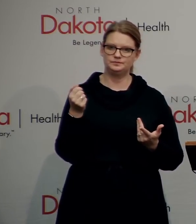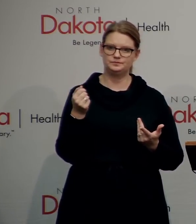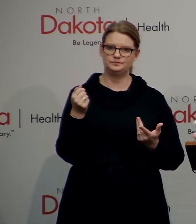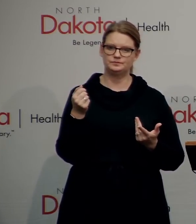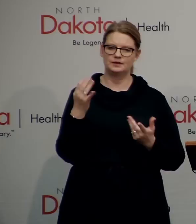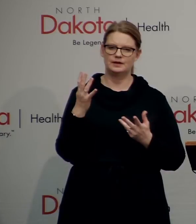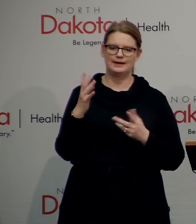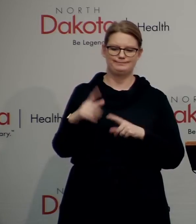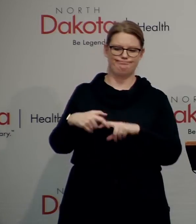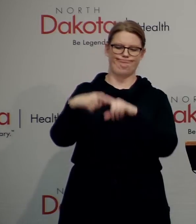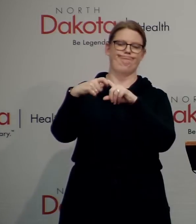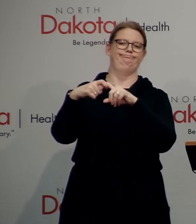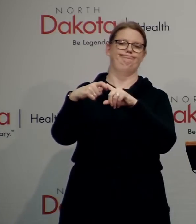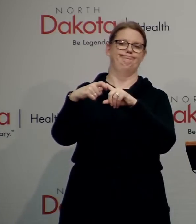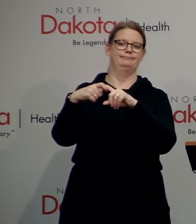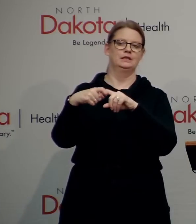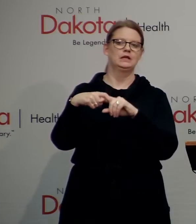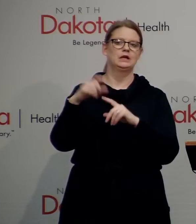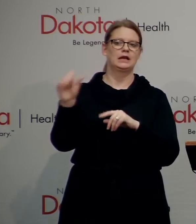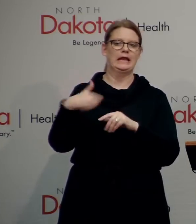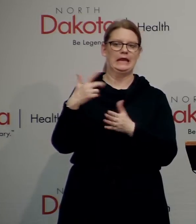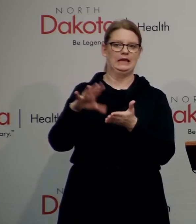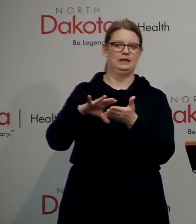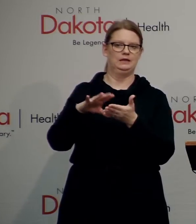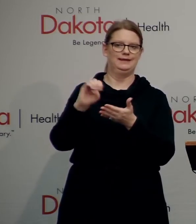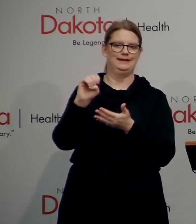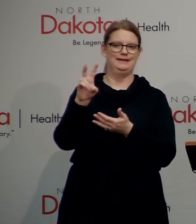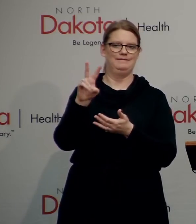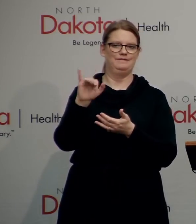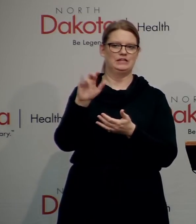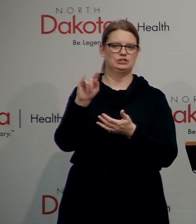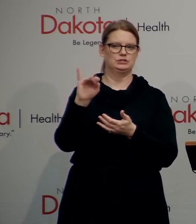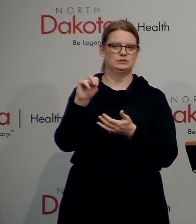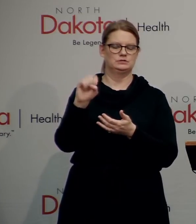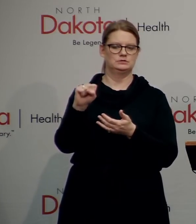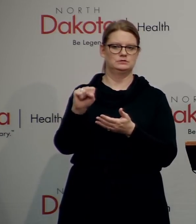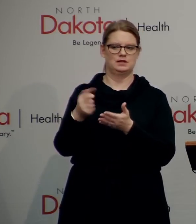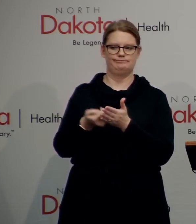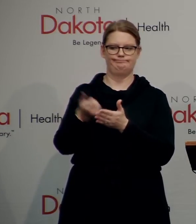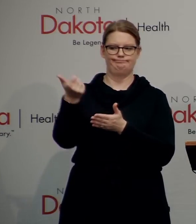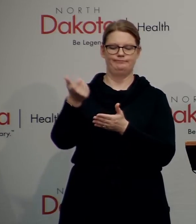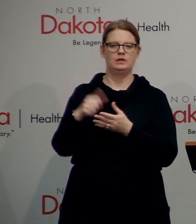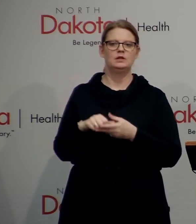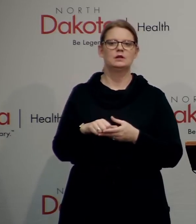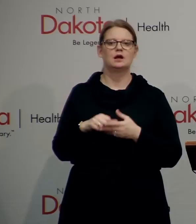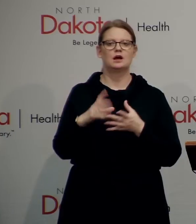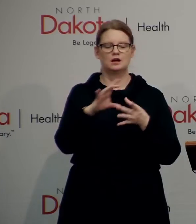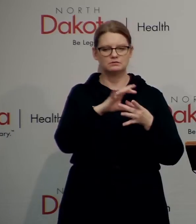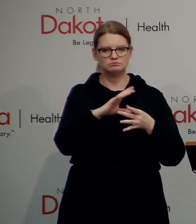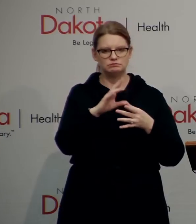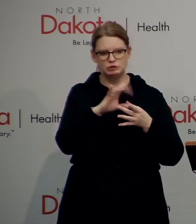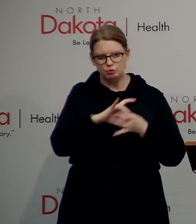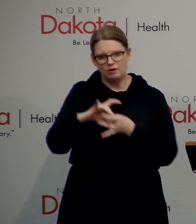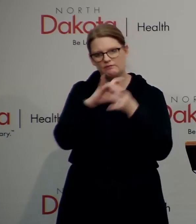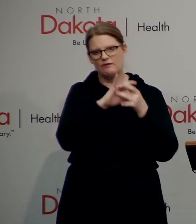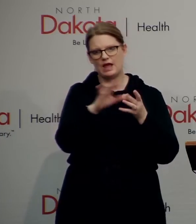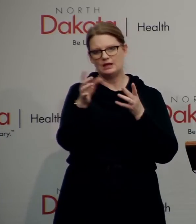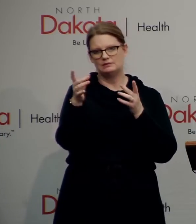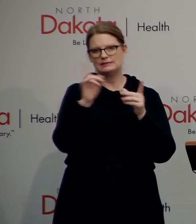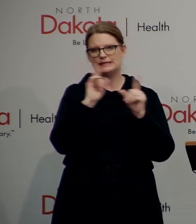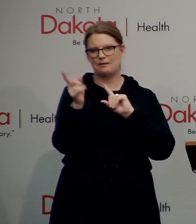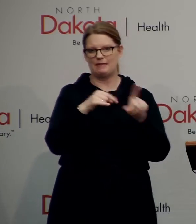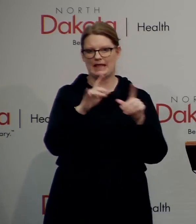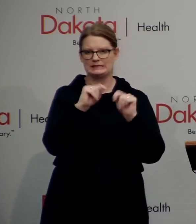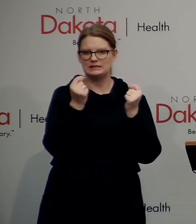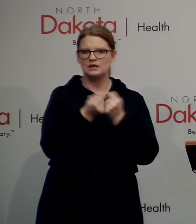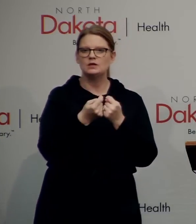cease and desist on any evictions. I know that as part of our unified command team that we're in contact with all the